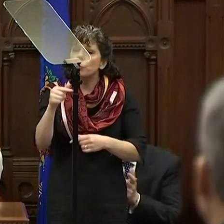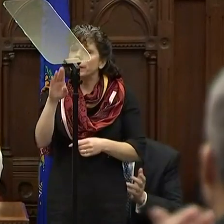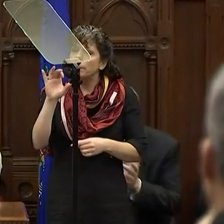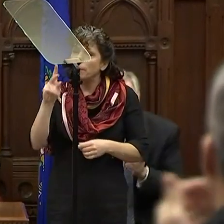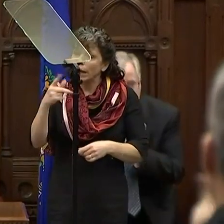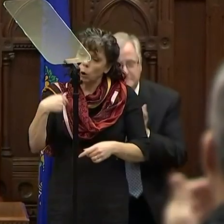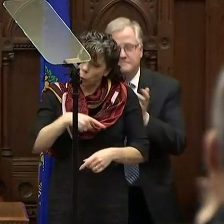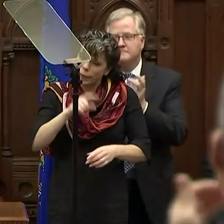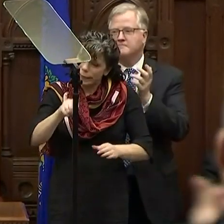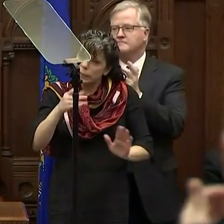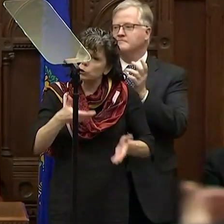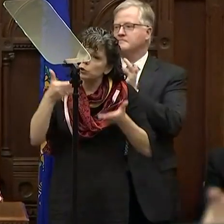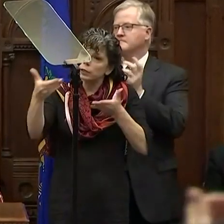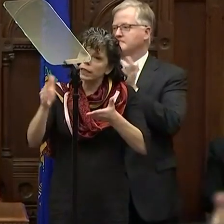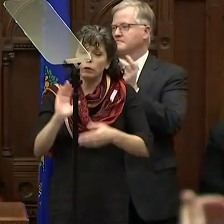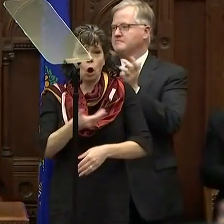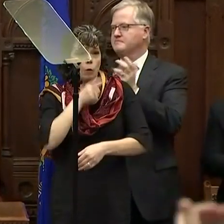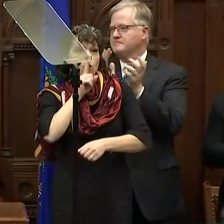our promises.